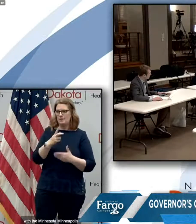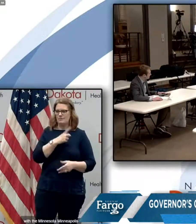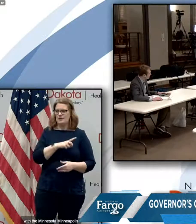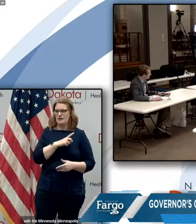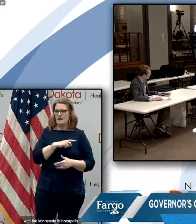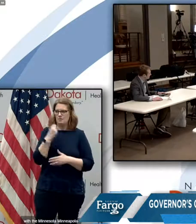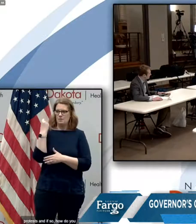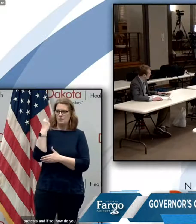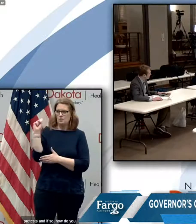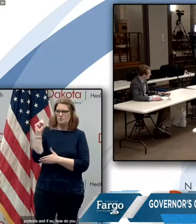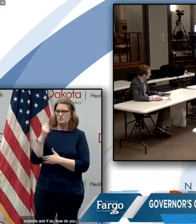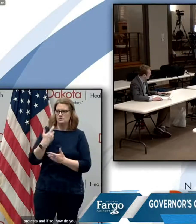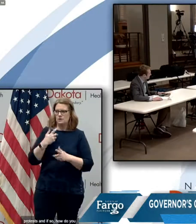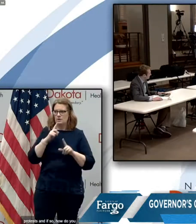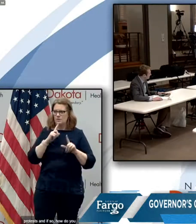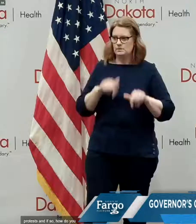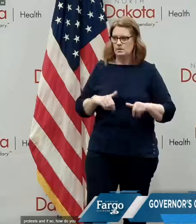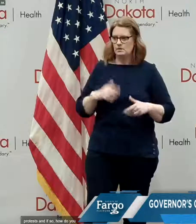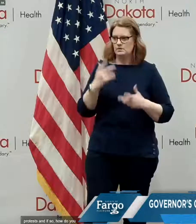plan to respond to that request?